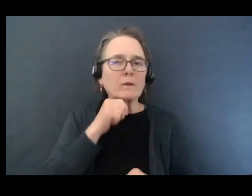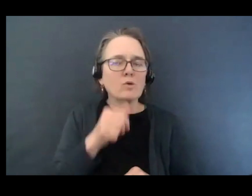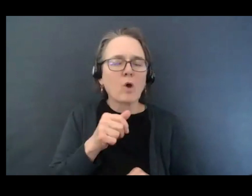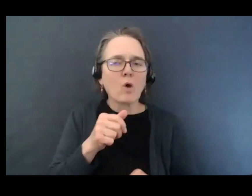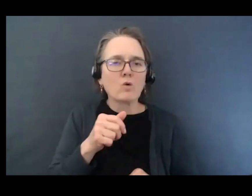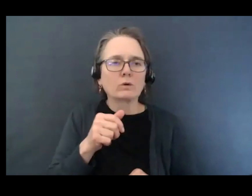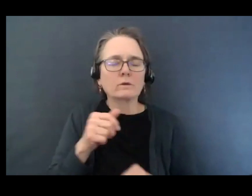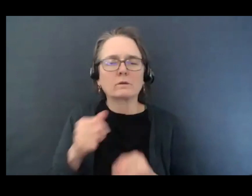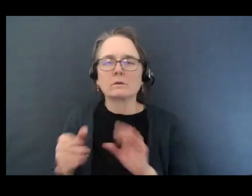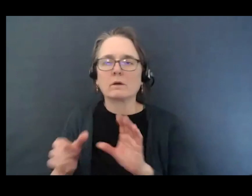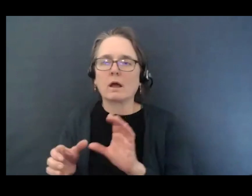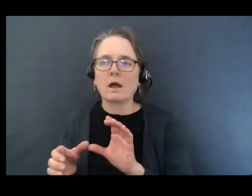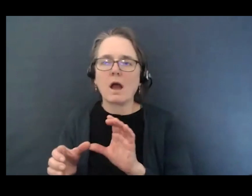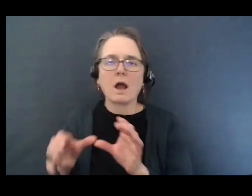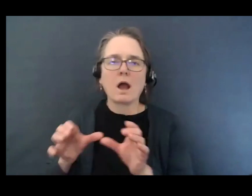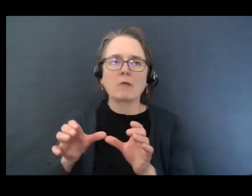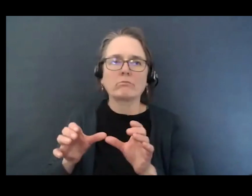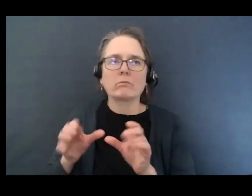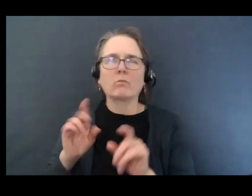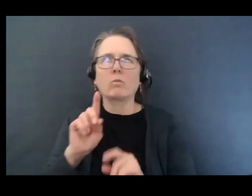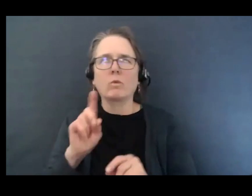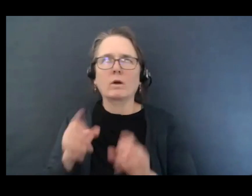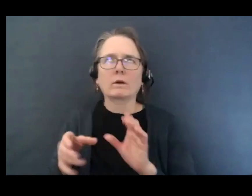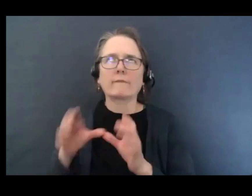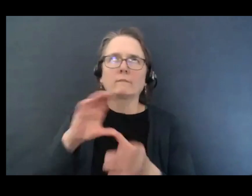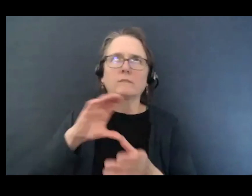we don't convert